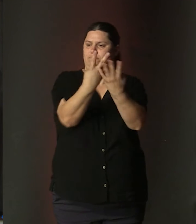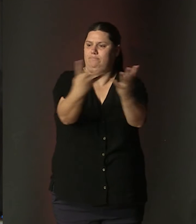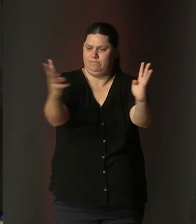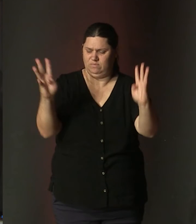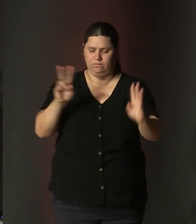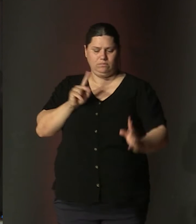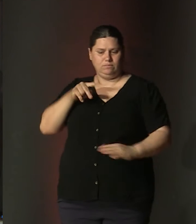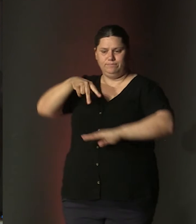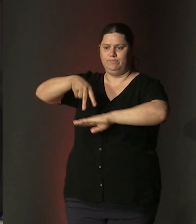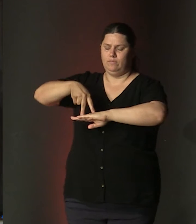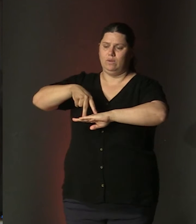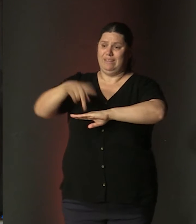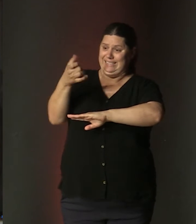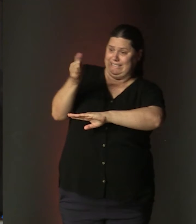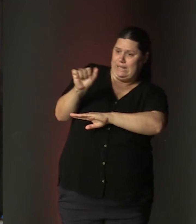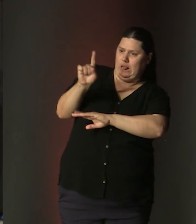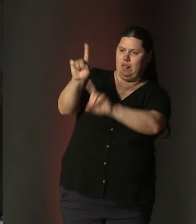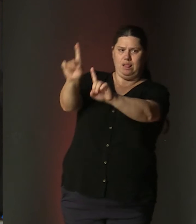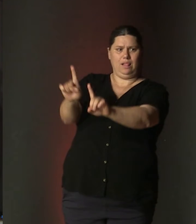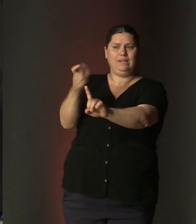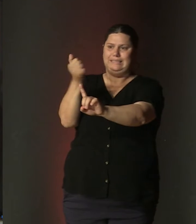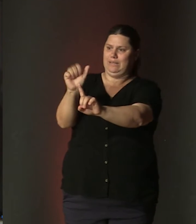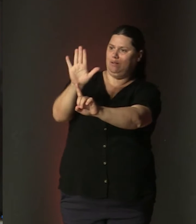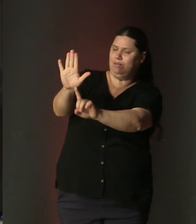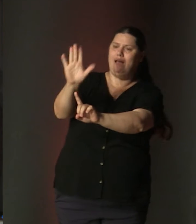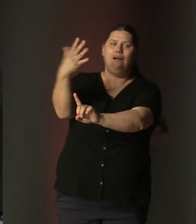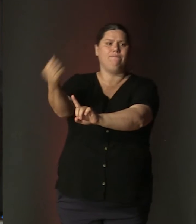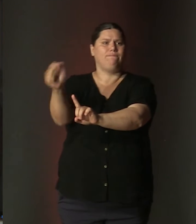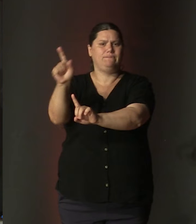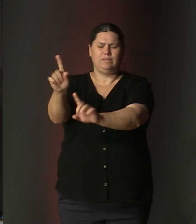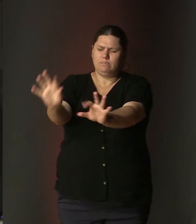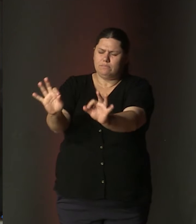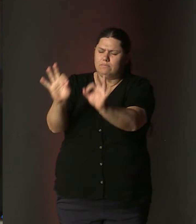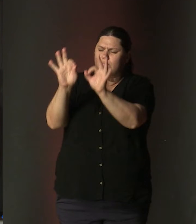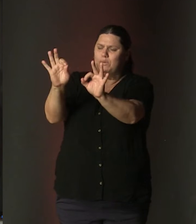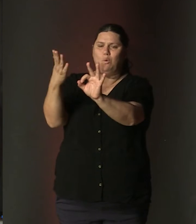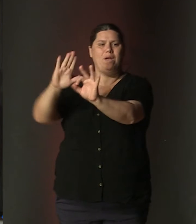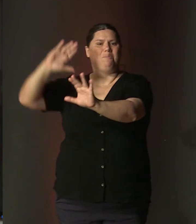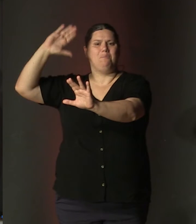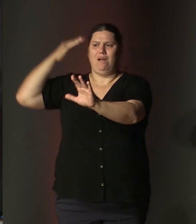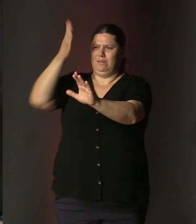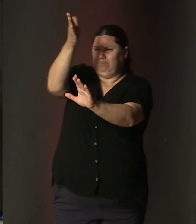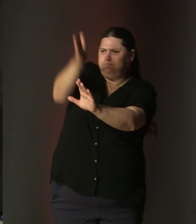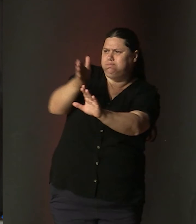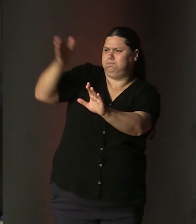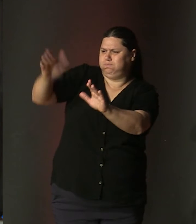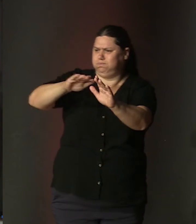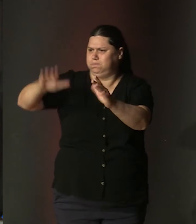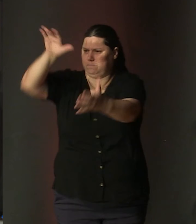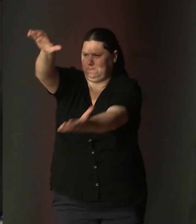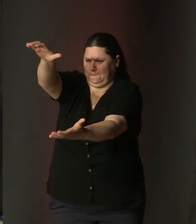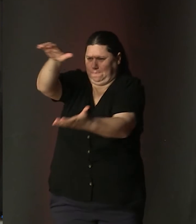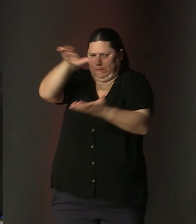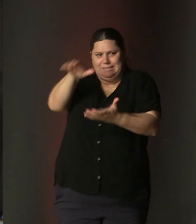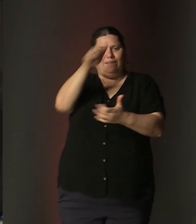At the site, still preserved in the quarry face, is the exact spot that the marble for Michelangelo's famous